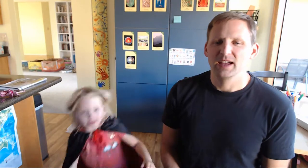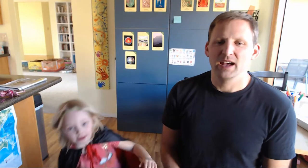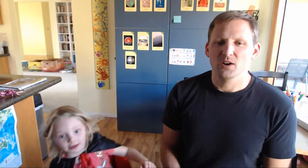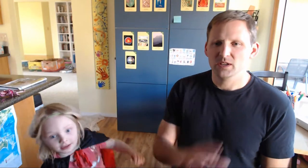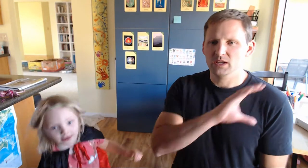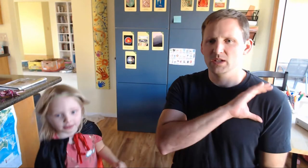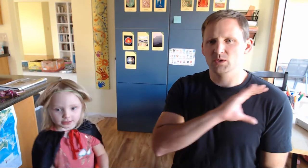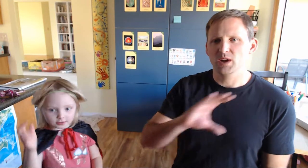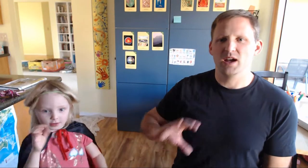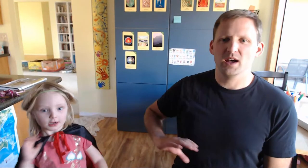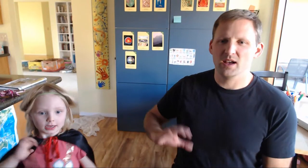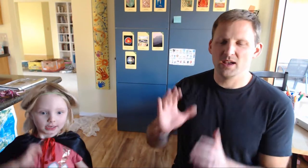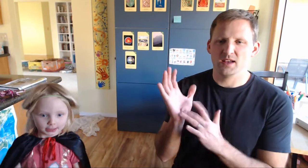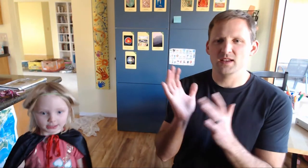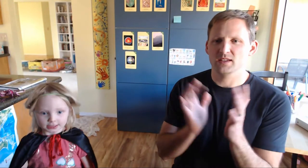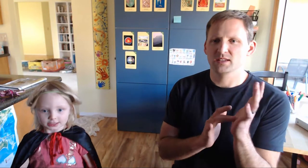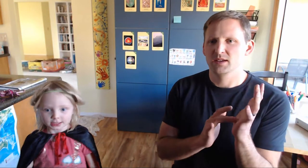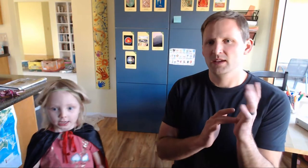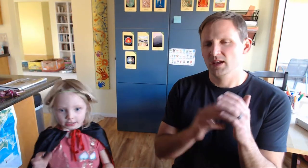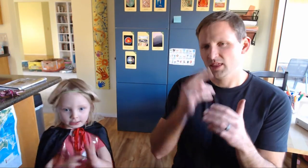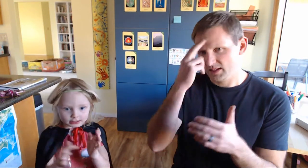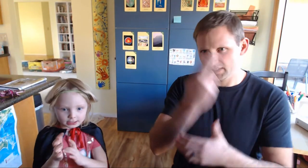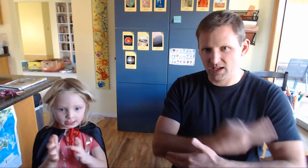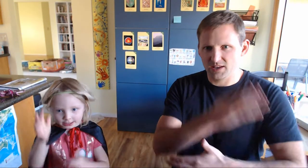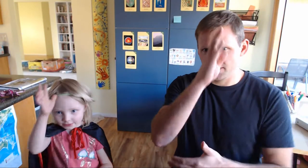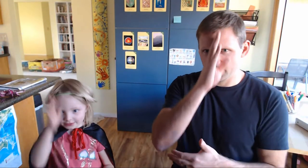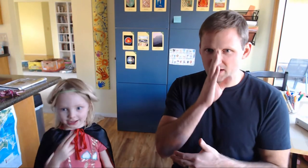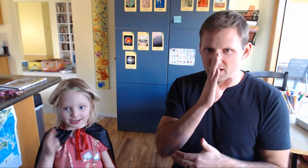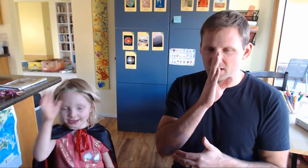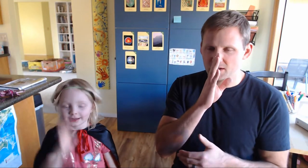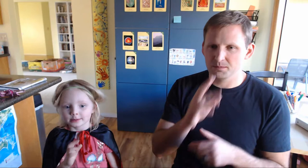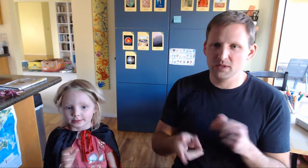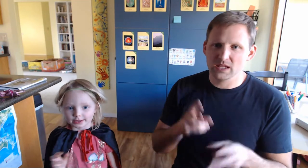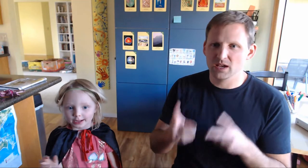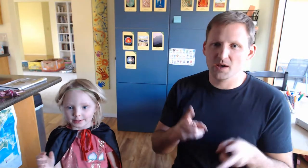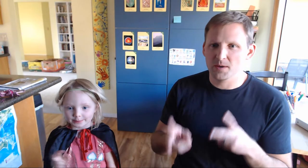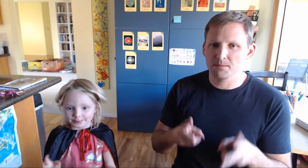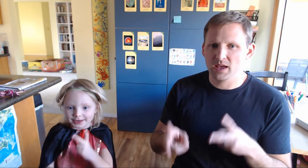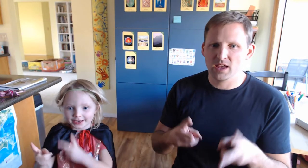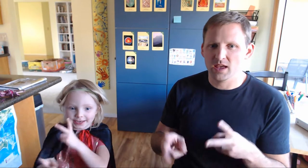How did Christ, being the Son of God, become